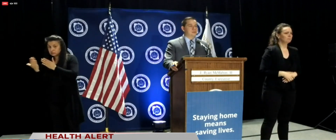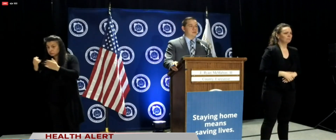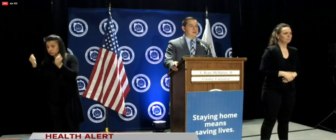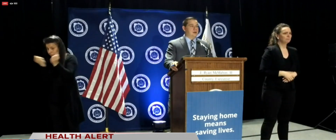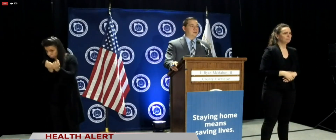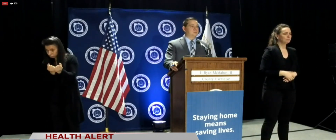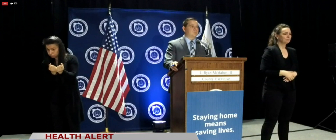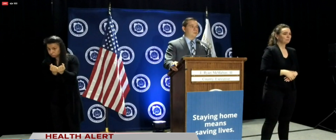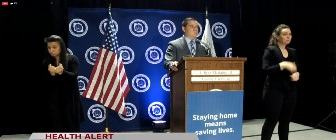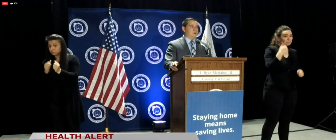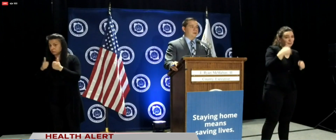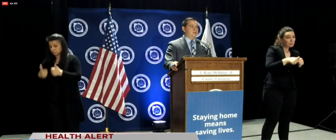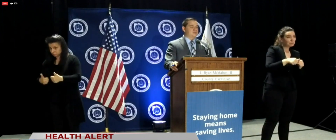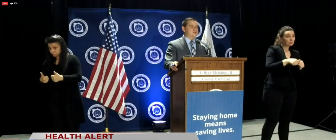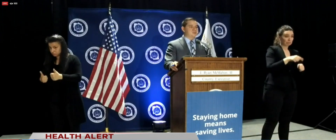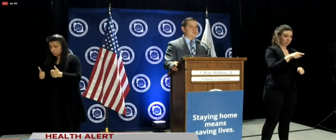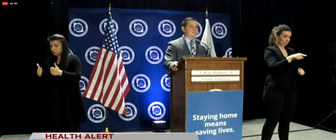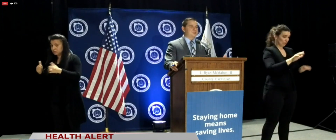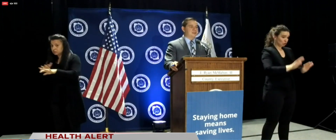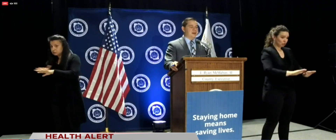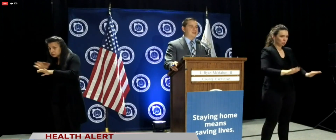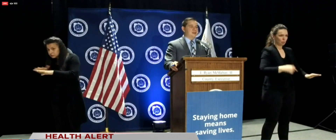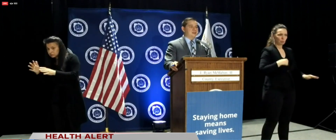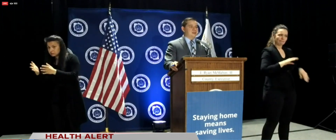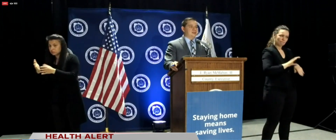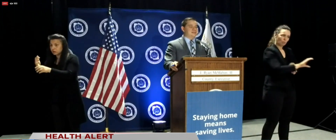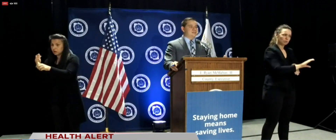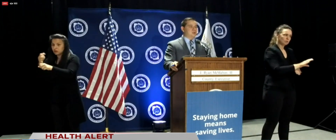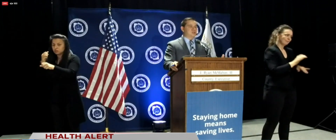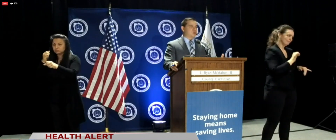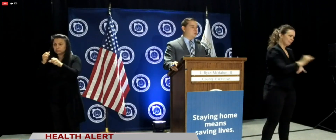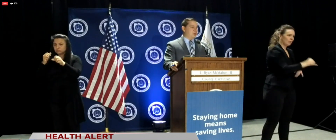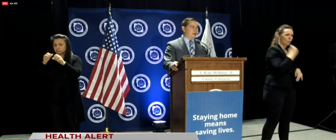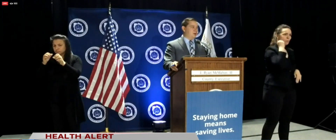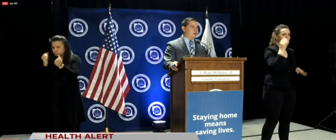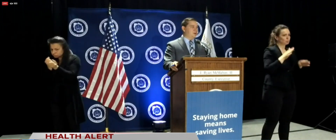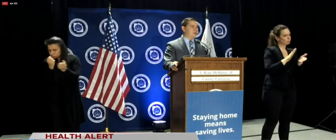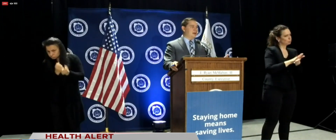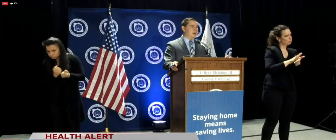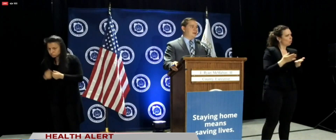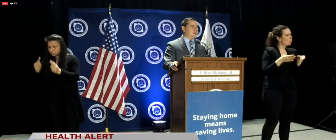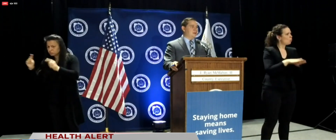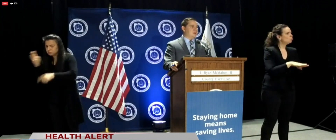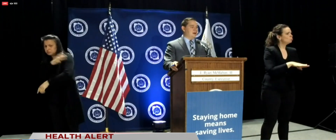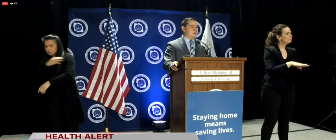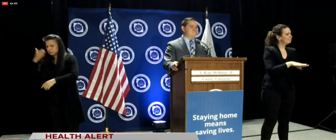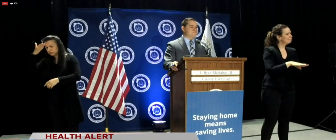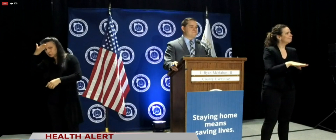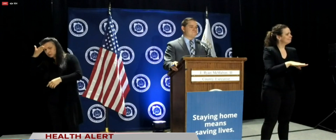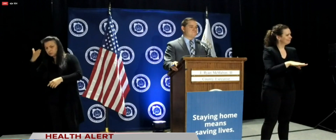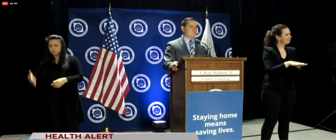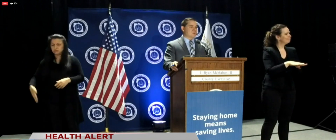schools. But this is just something that is such a no-brainer that